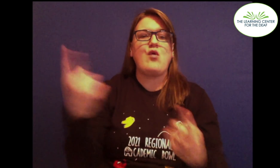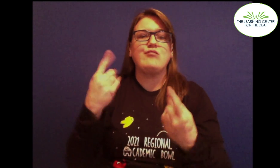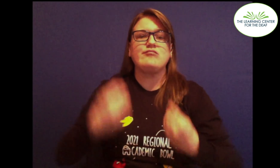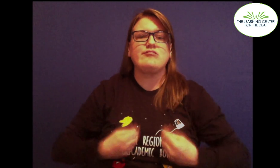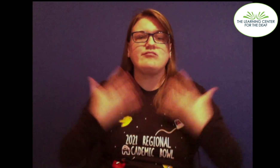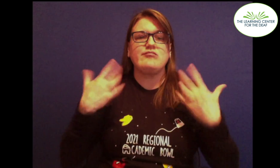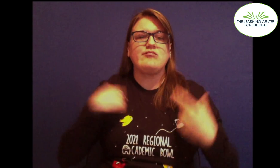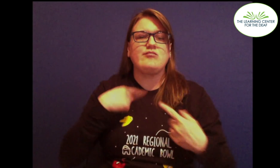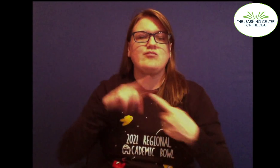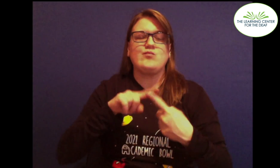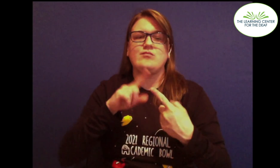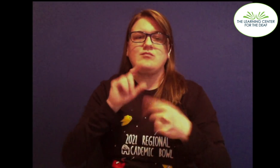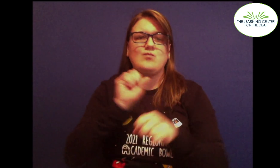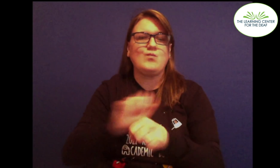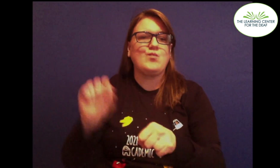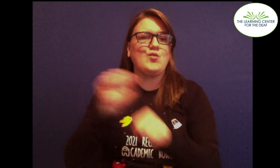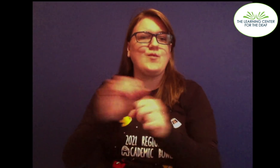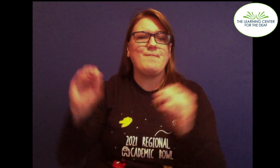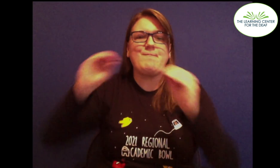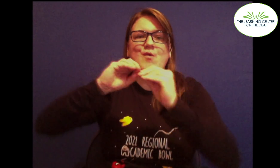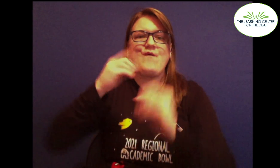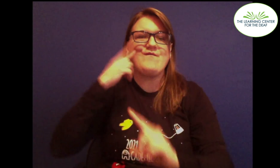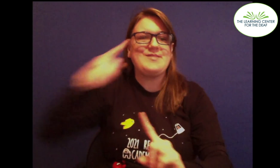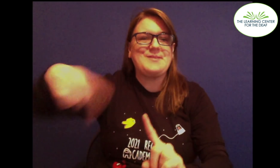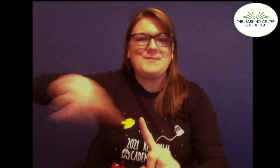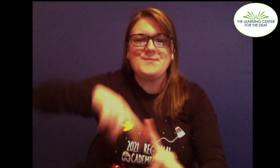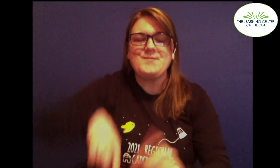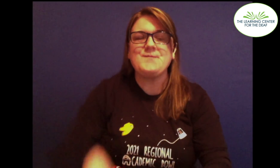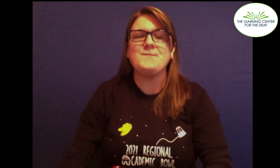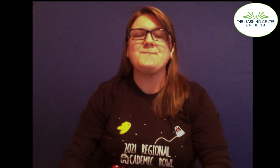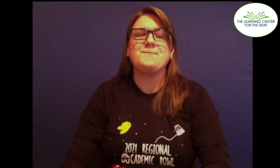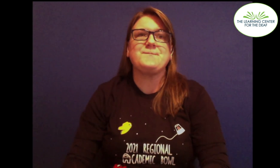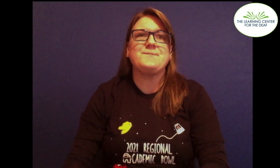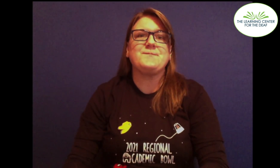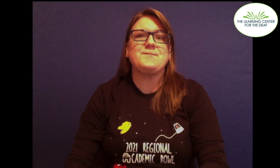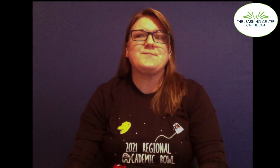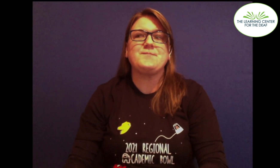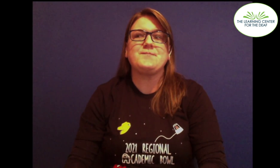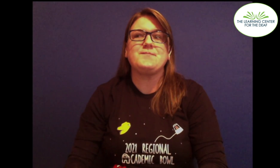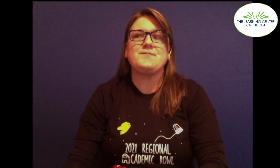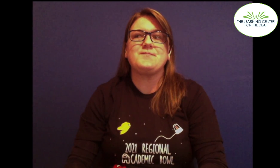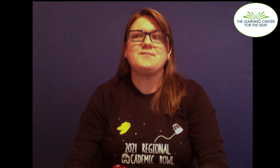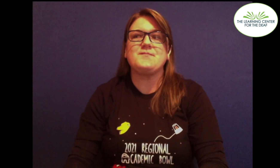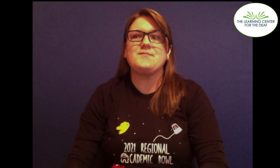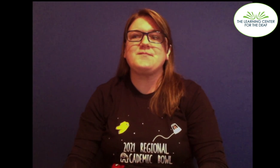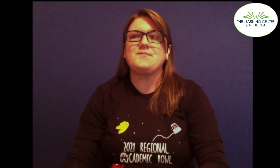always inspired to work harder and do more to get themselves as ready as they could be.